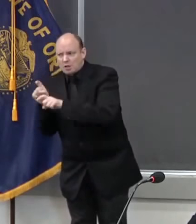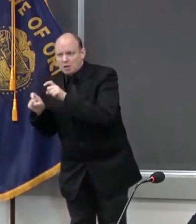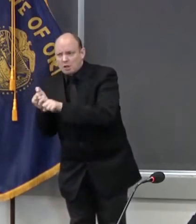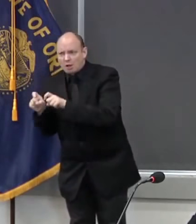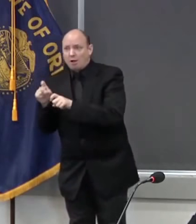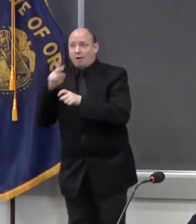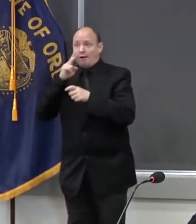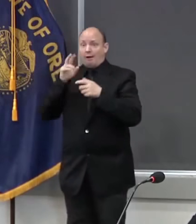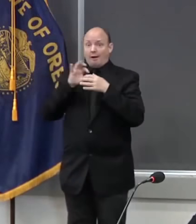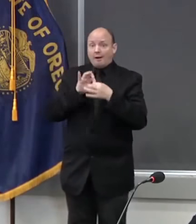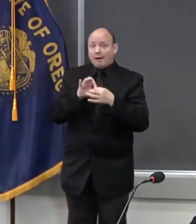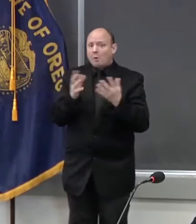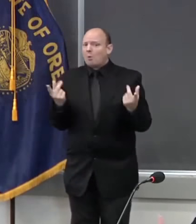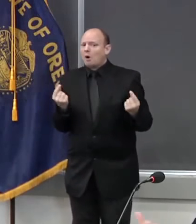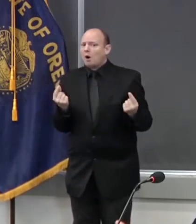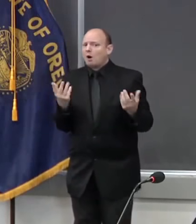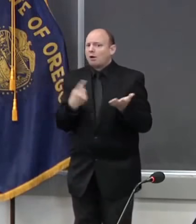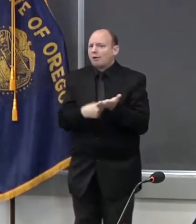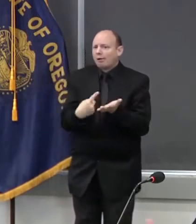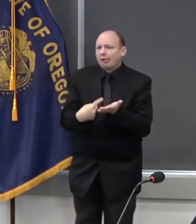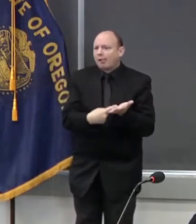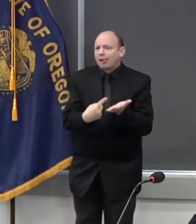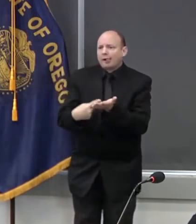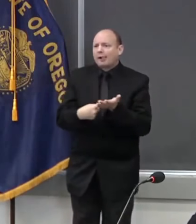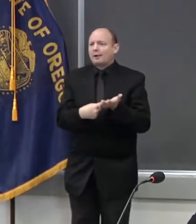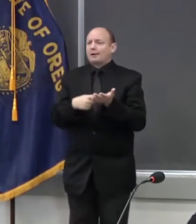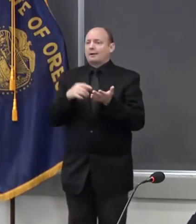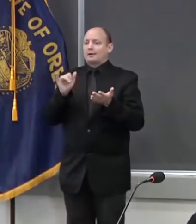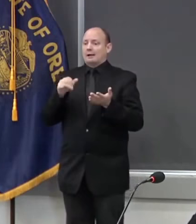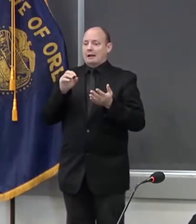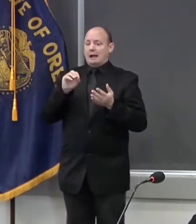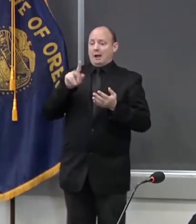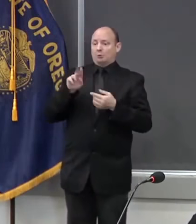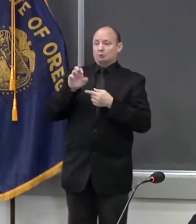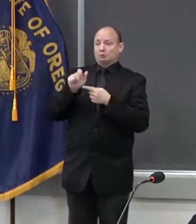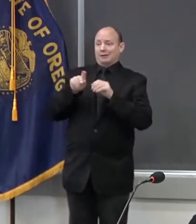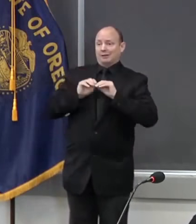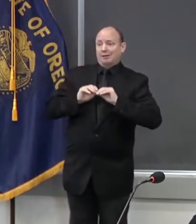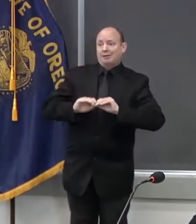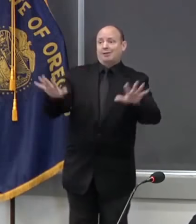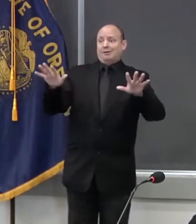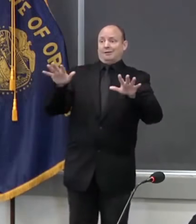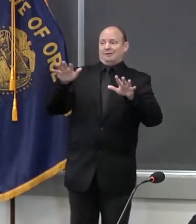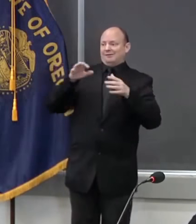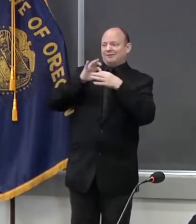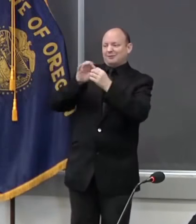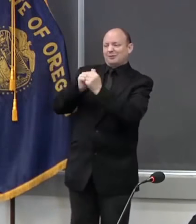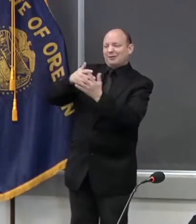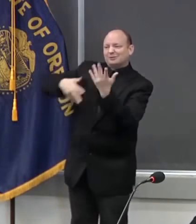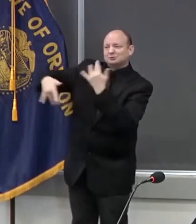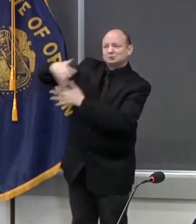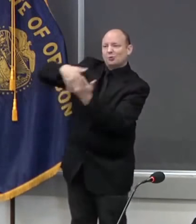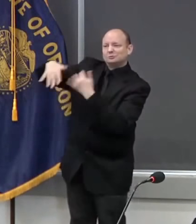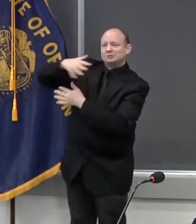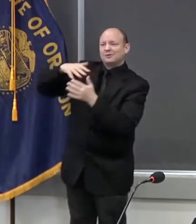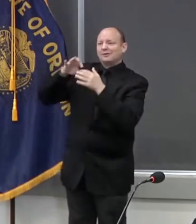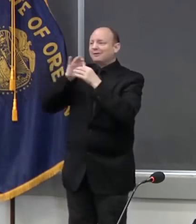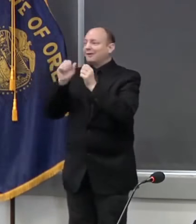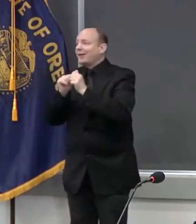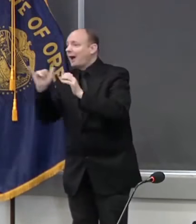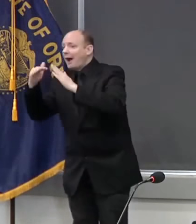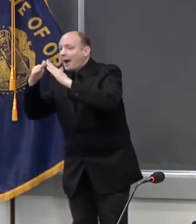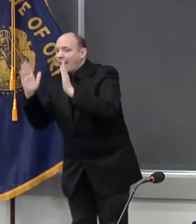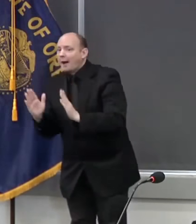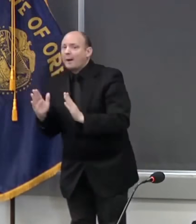the increase in cases and outbreaks that were associated with these social gatherings or household contacts. And